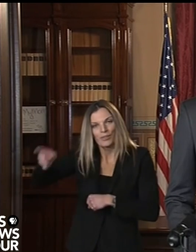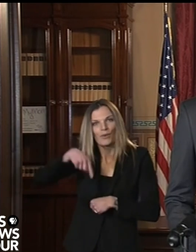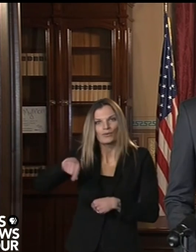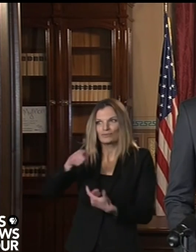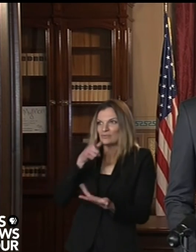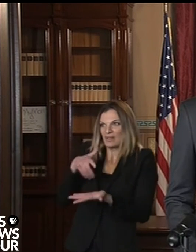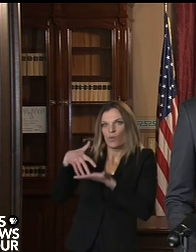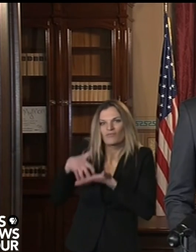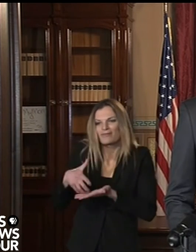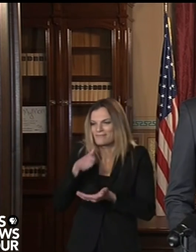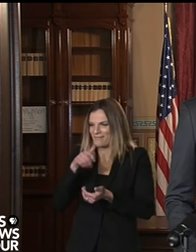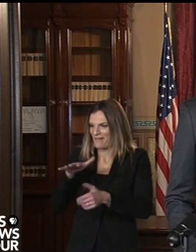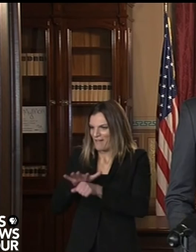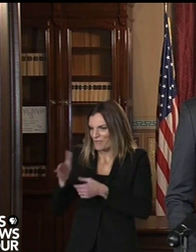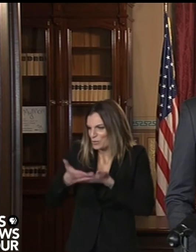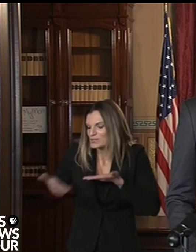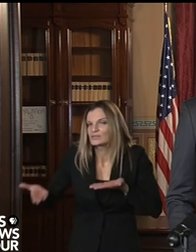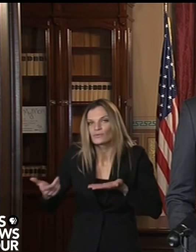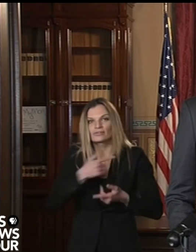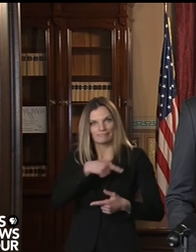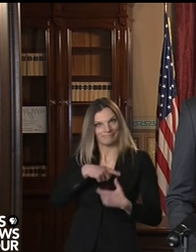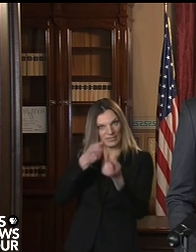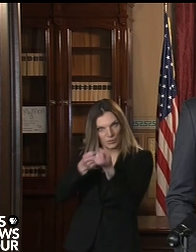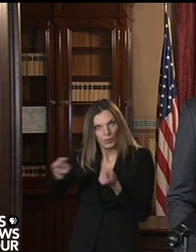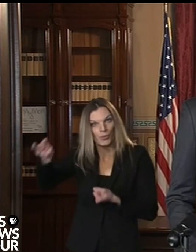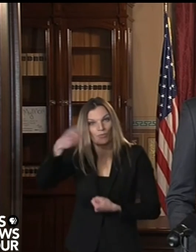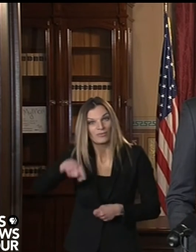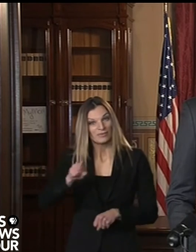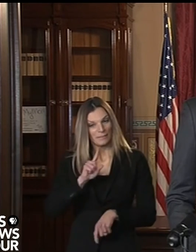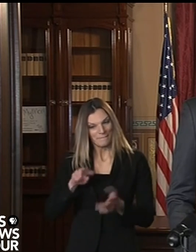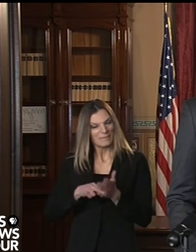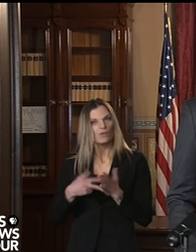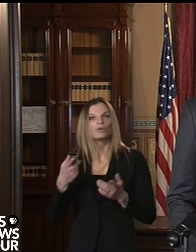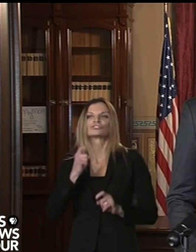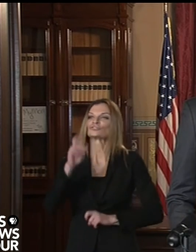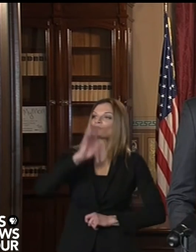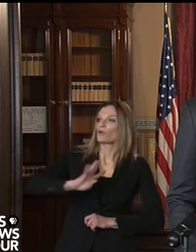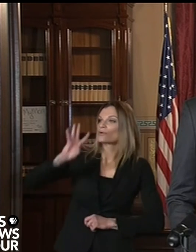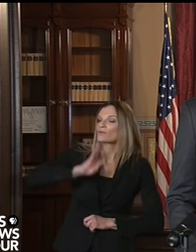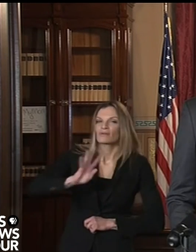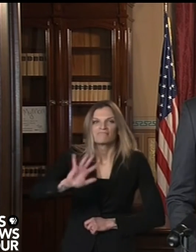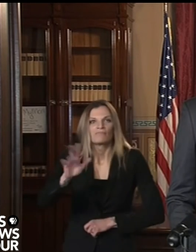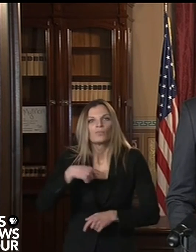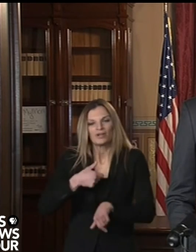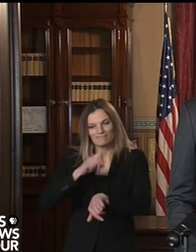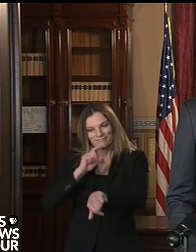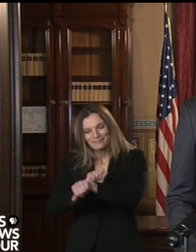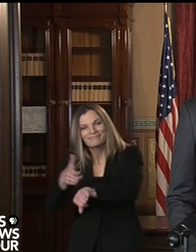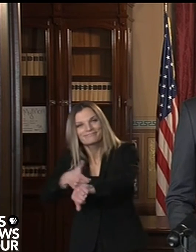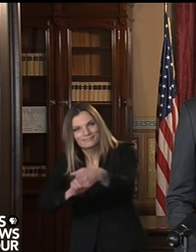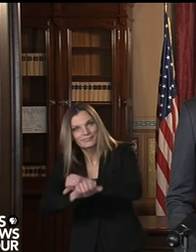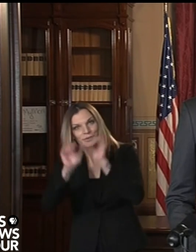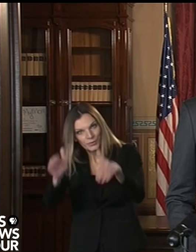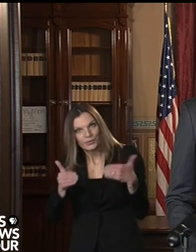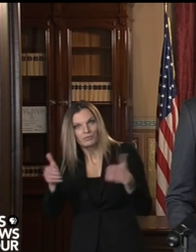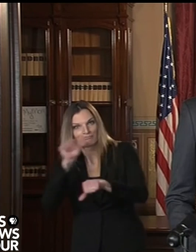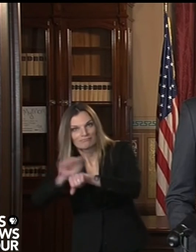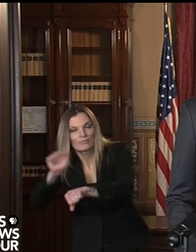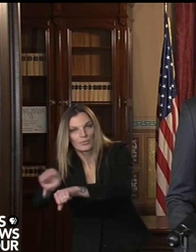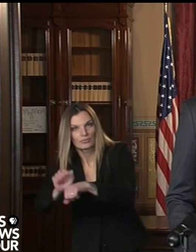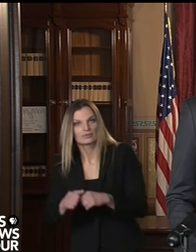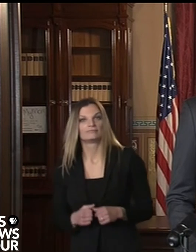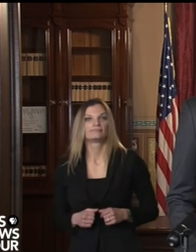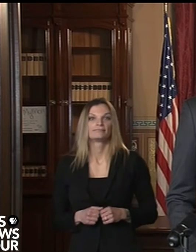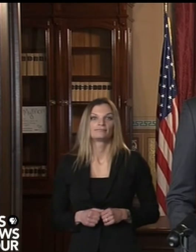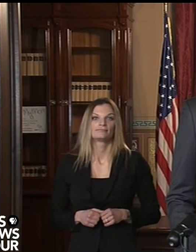to these outcomes. These are real actions that we put into place to help reduce disparities for communities of color, but